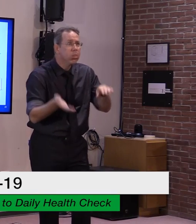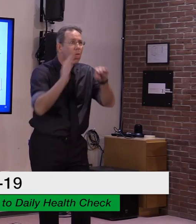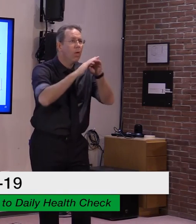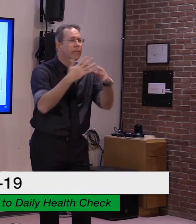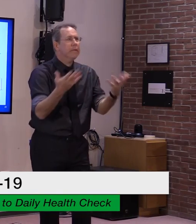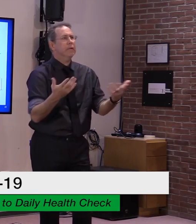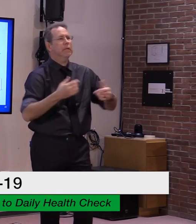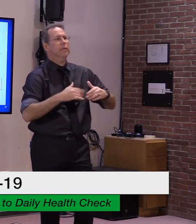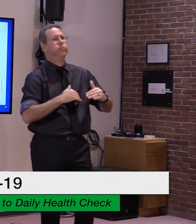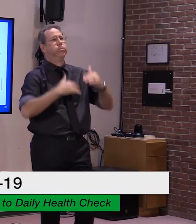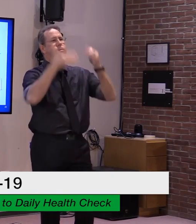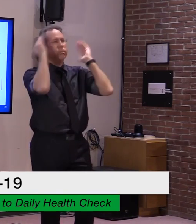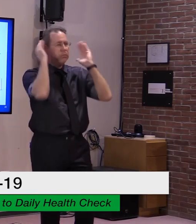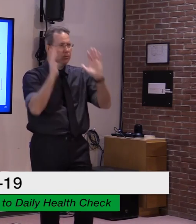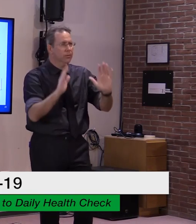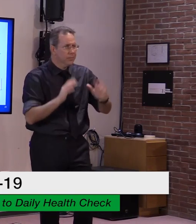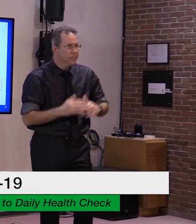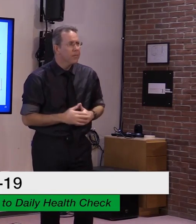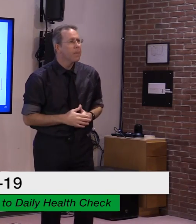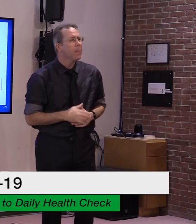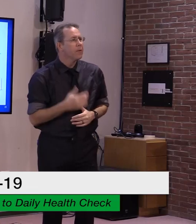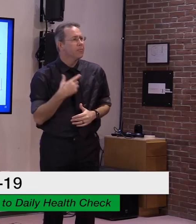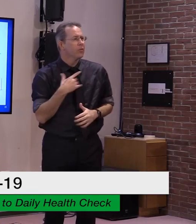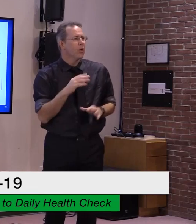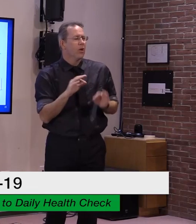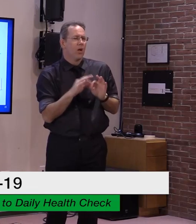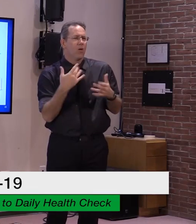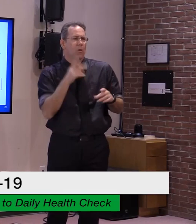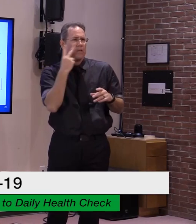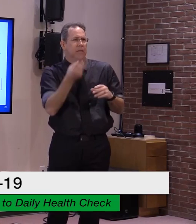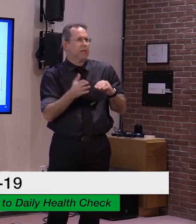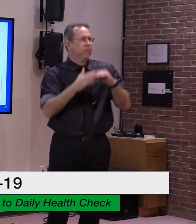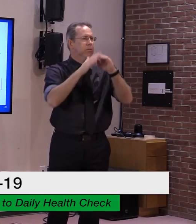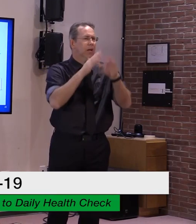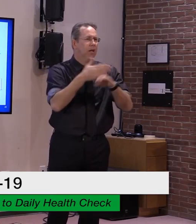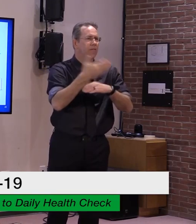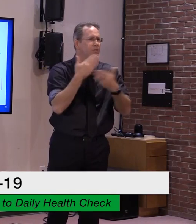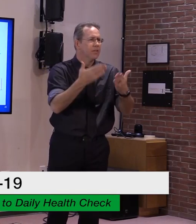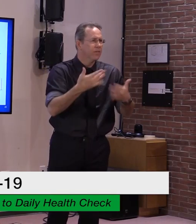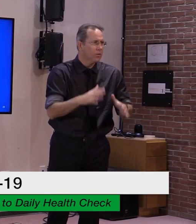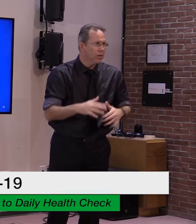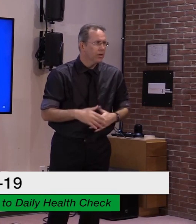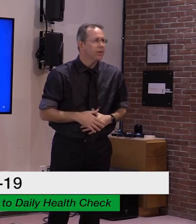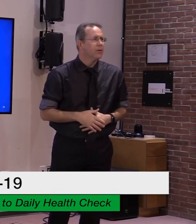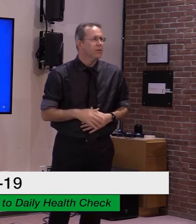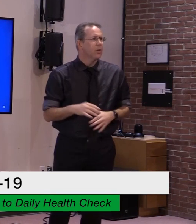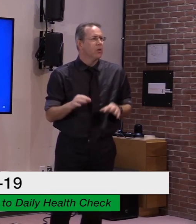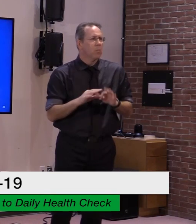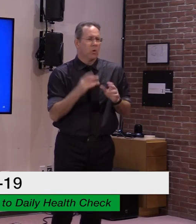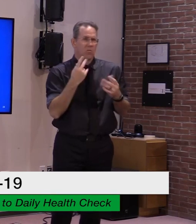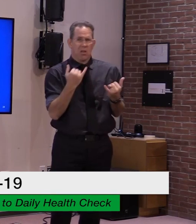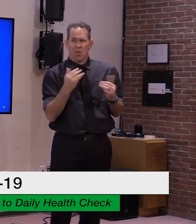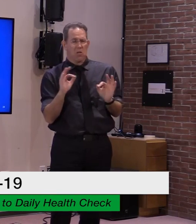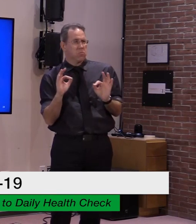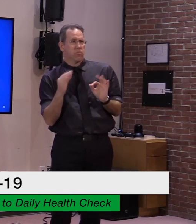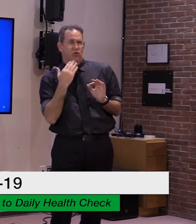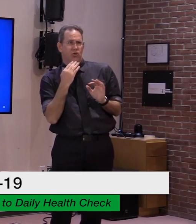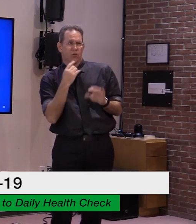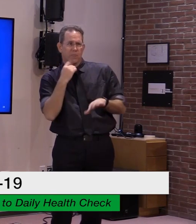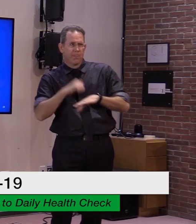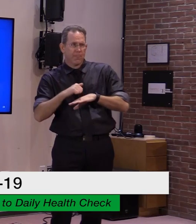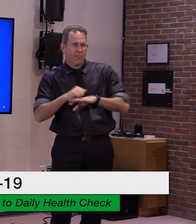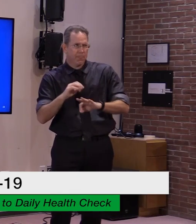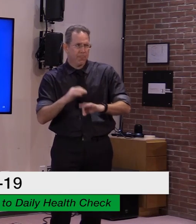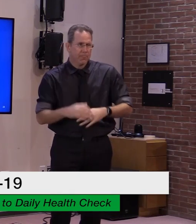we maintain some of this what appears to be positive momentum going into the holiday season just very briefly